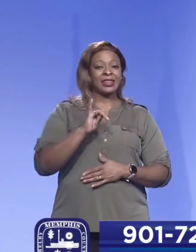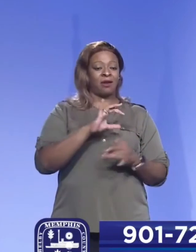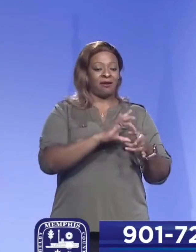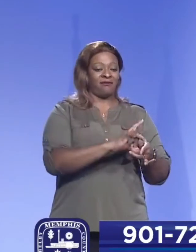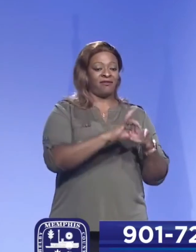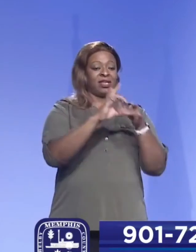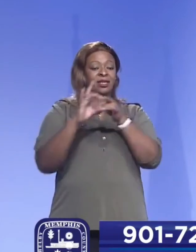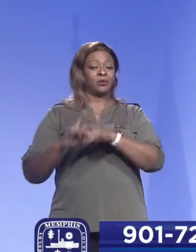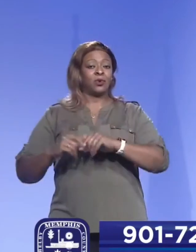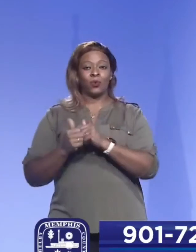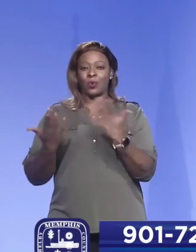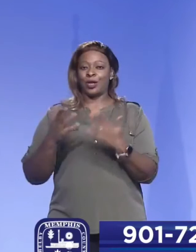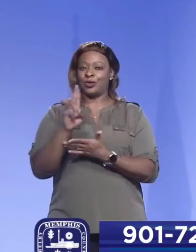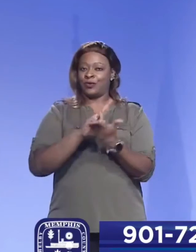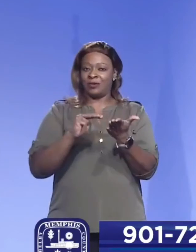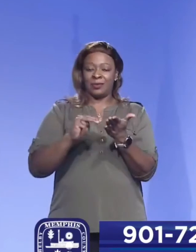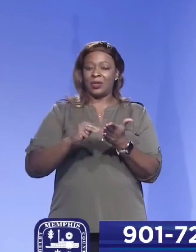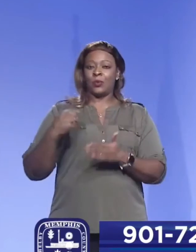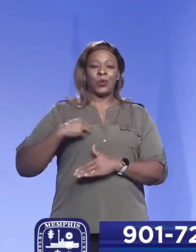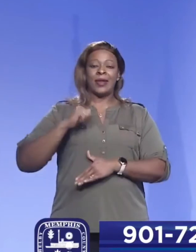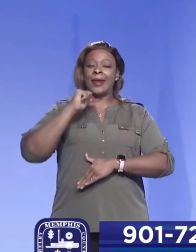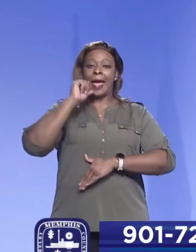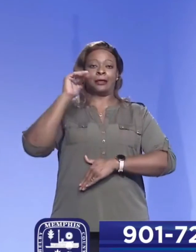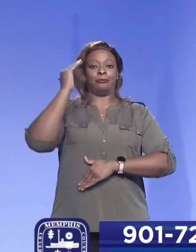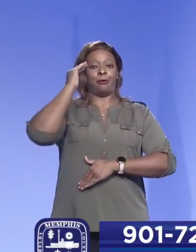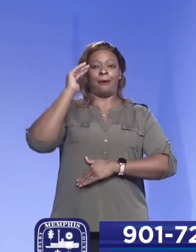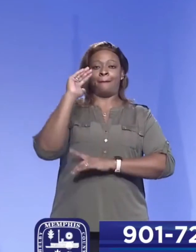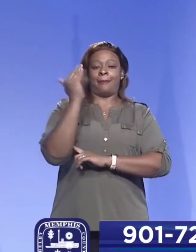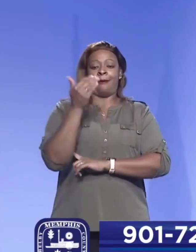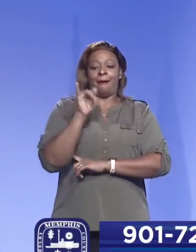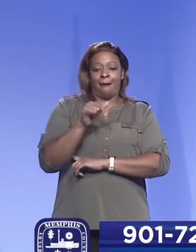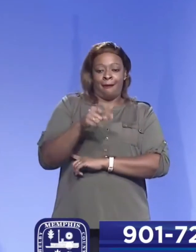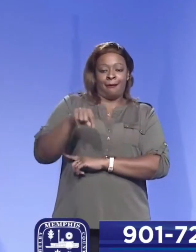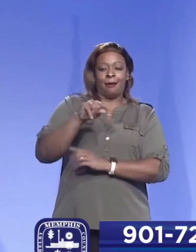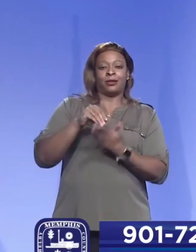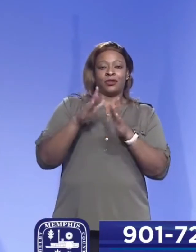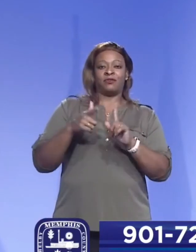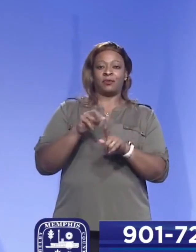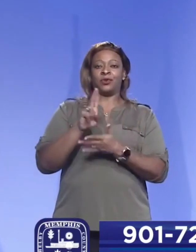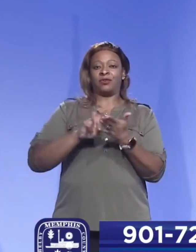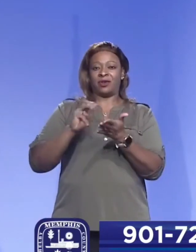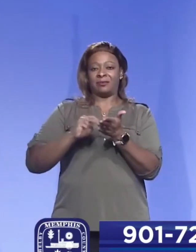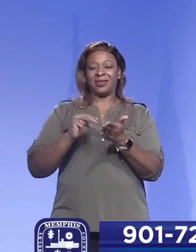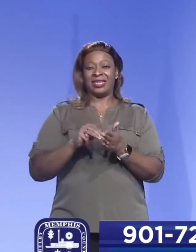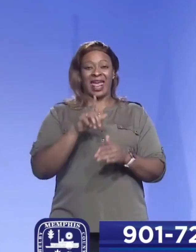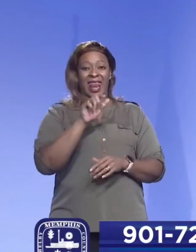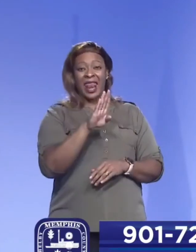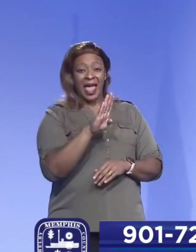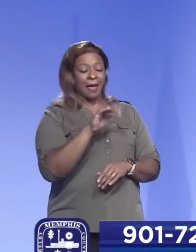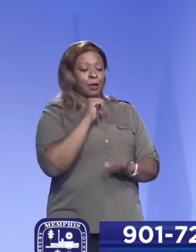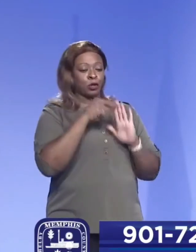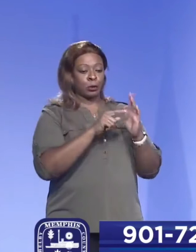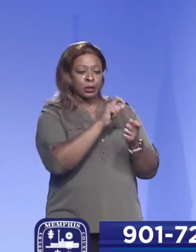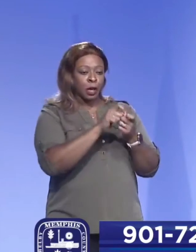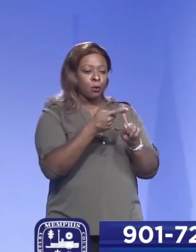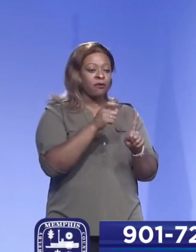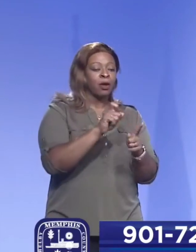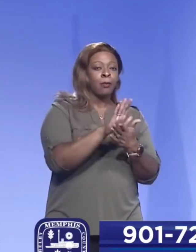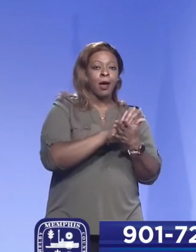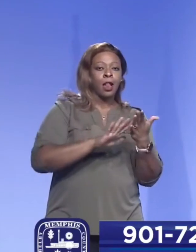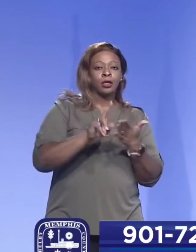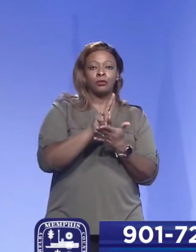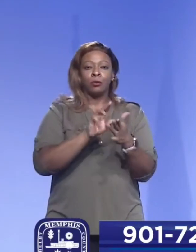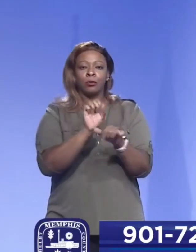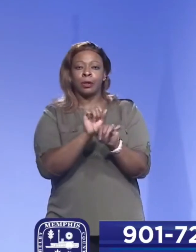with the university. That was not apparent in you can't tell from a laboratory report that that's the case. So that's why we